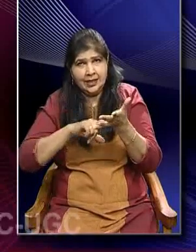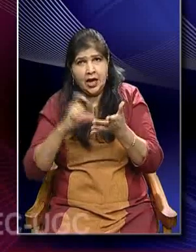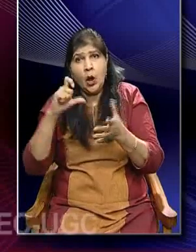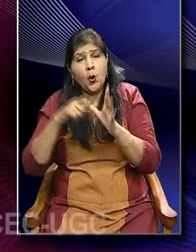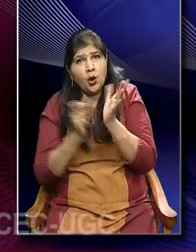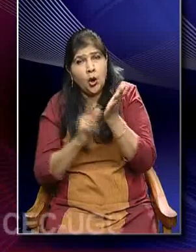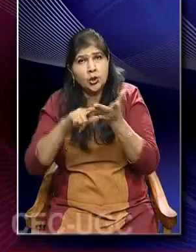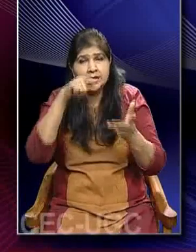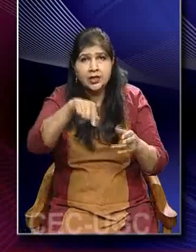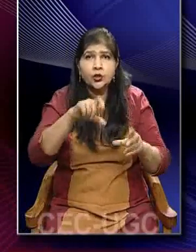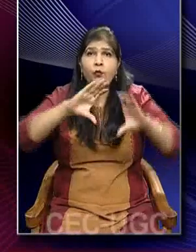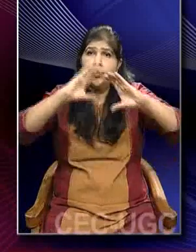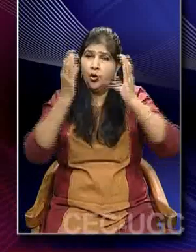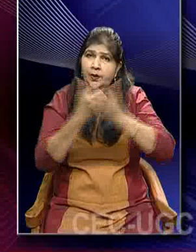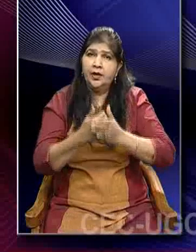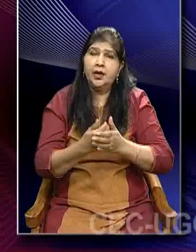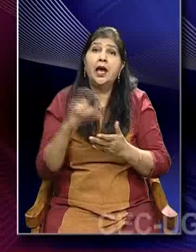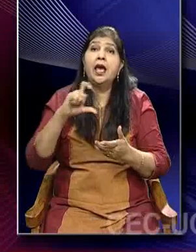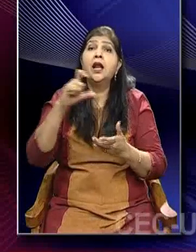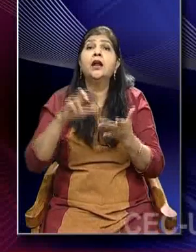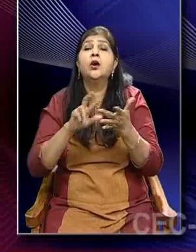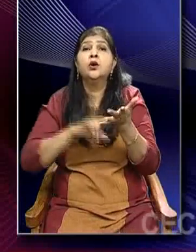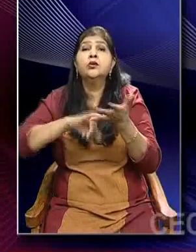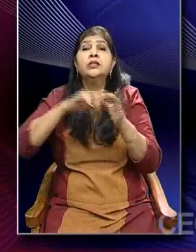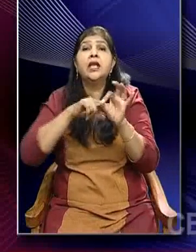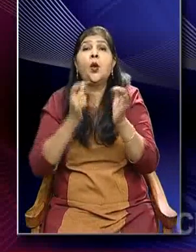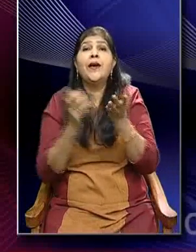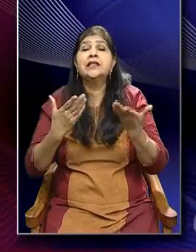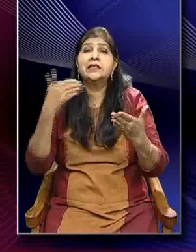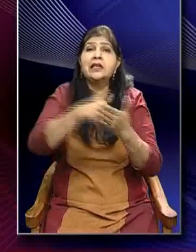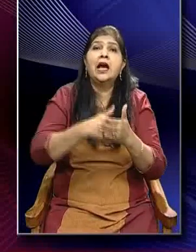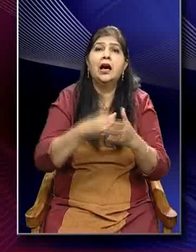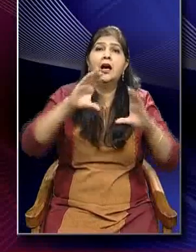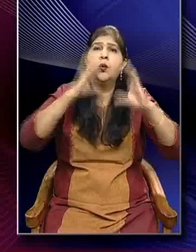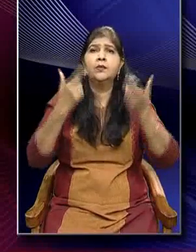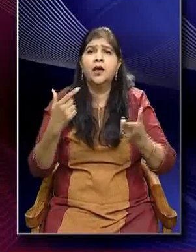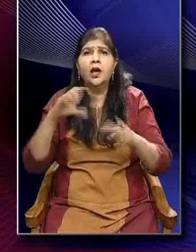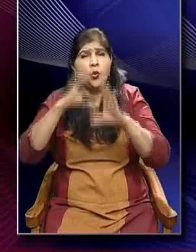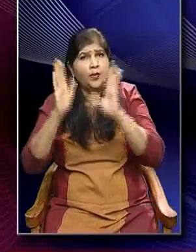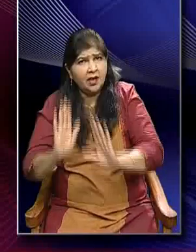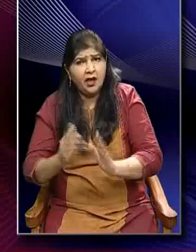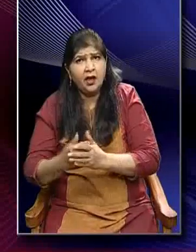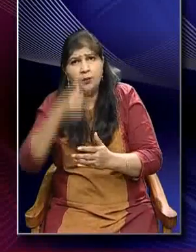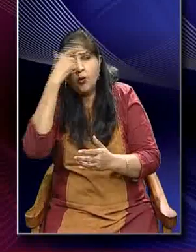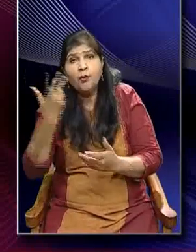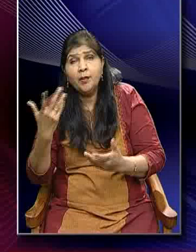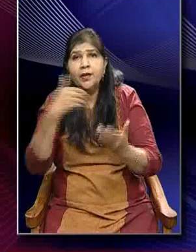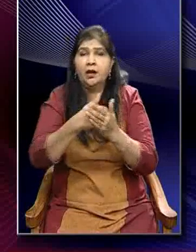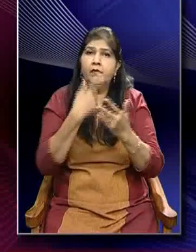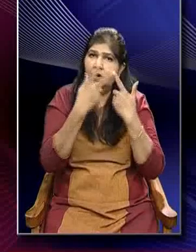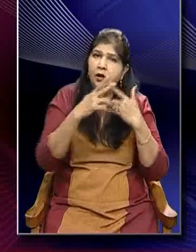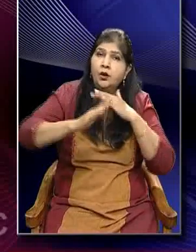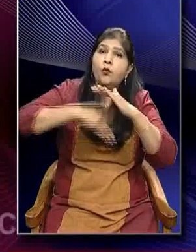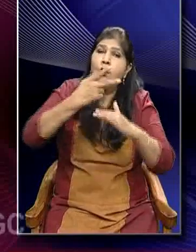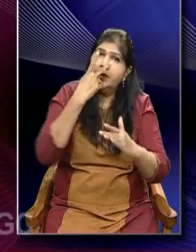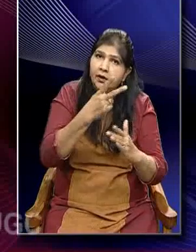of globalization and consequences of globalization. We look